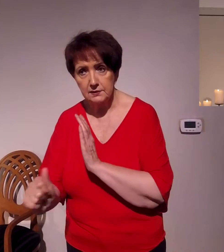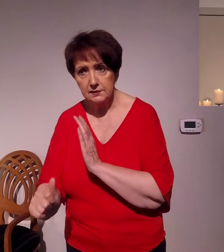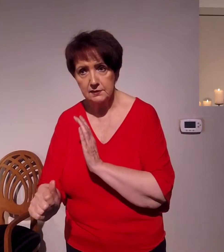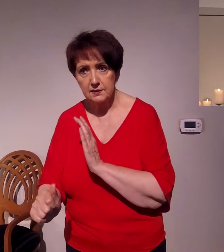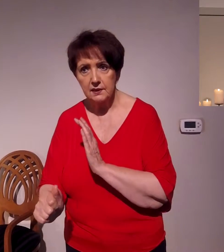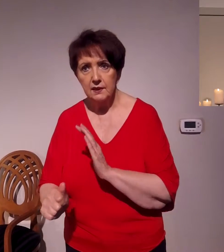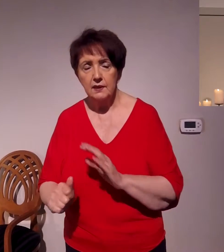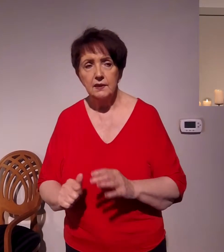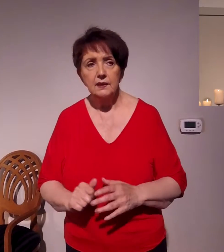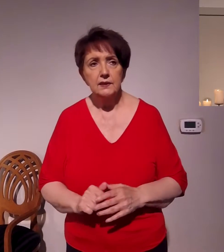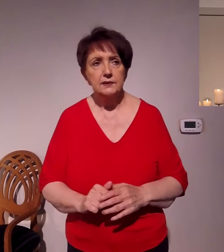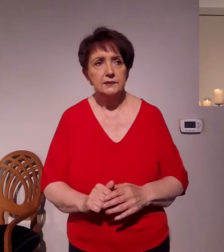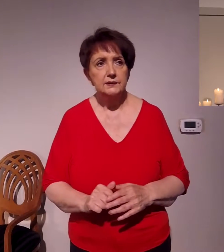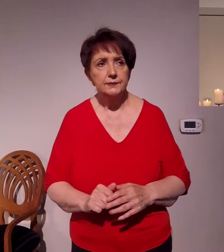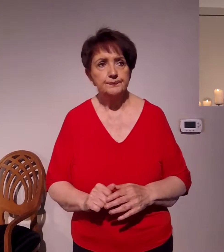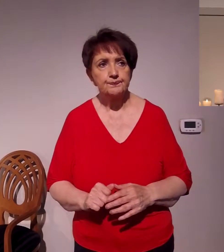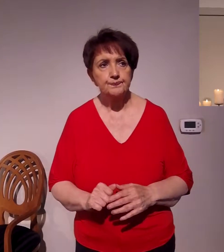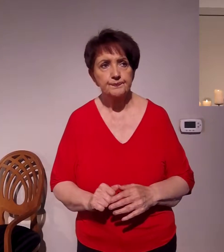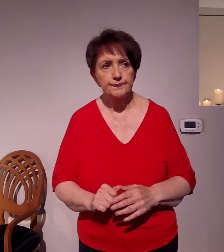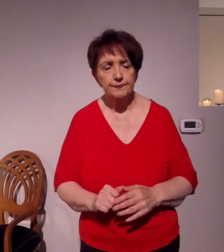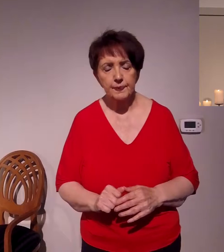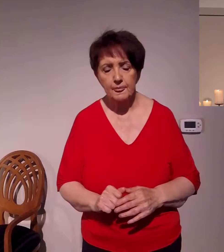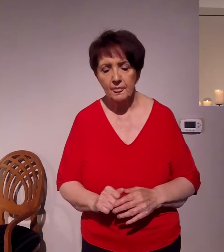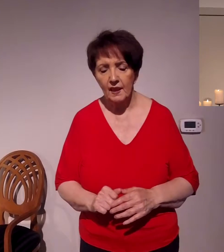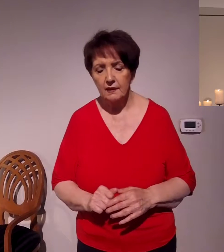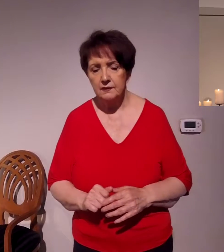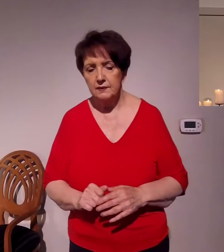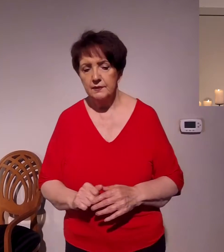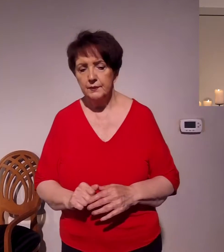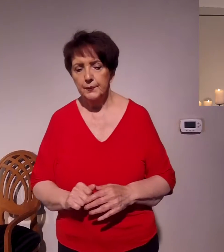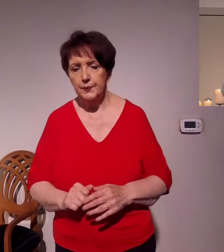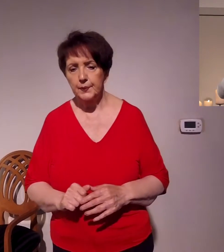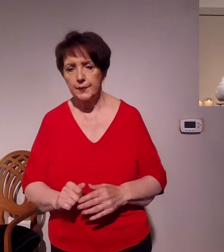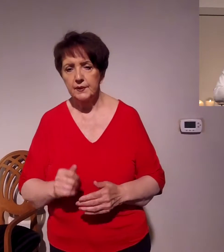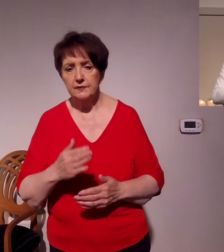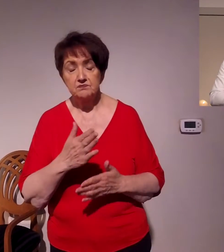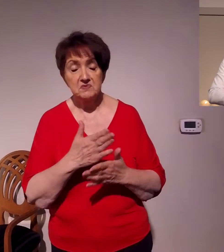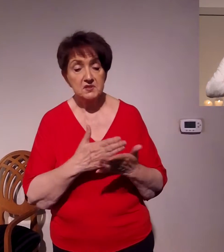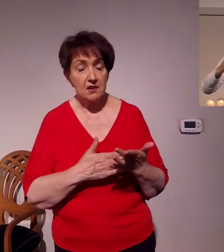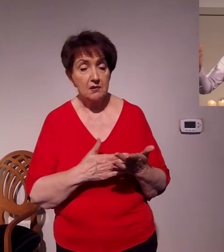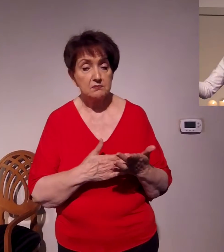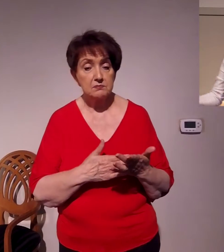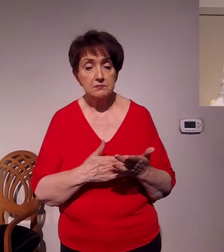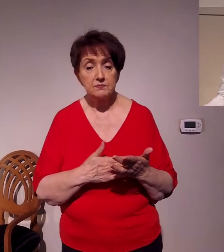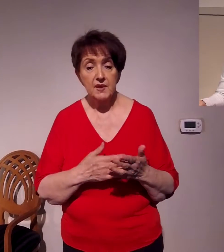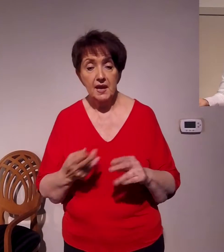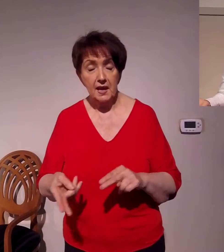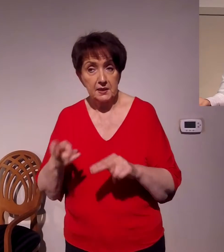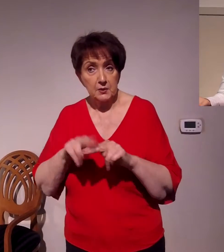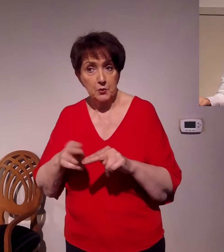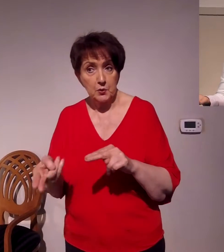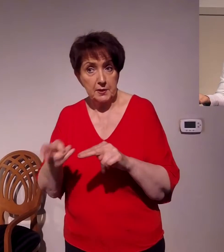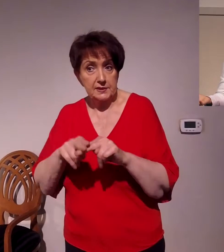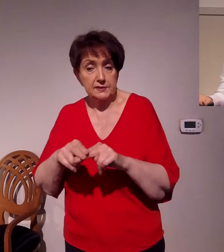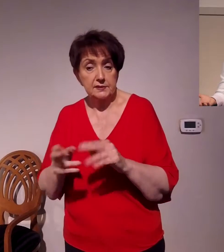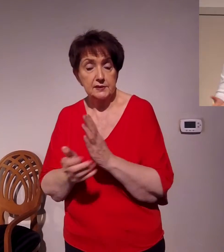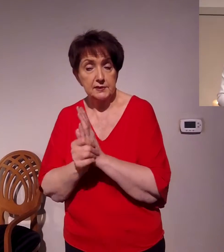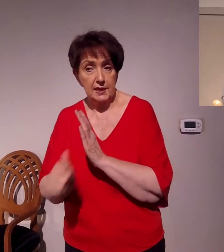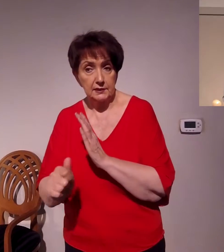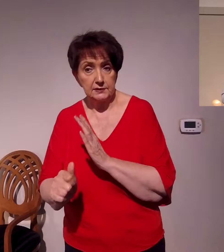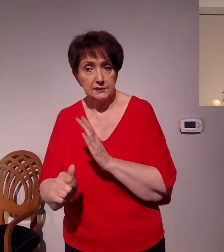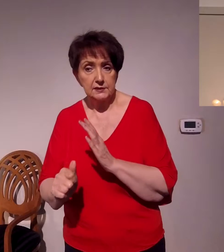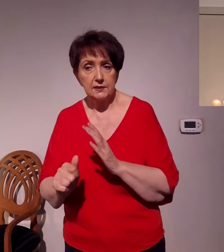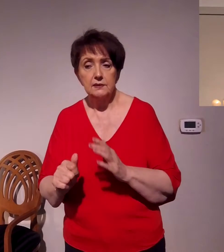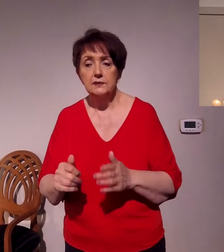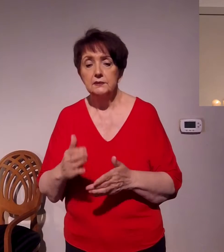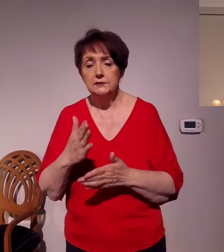and he started to do some accounting from the servants, there were some that had increased the talents that he had loaned them, and